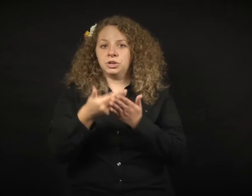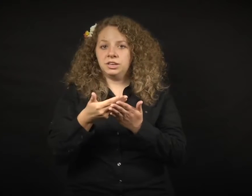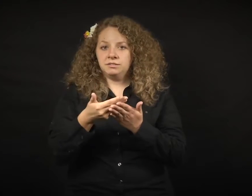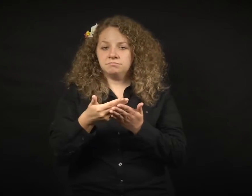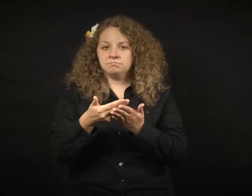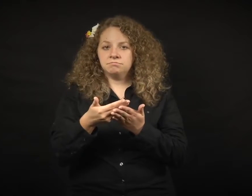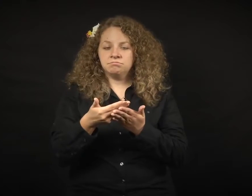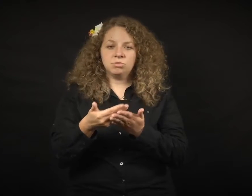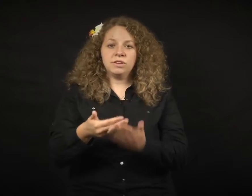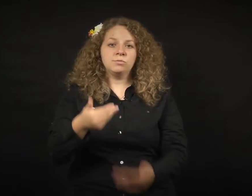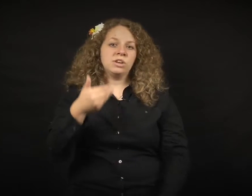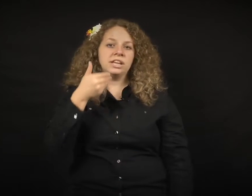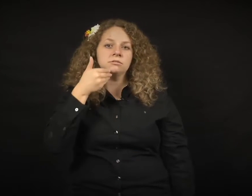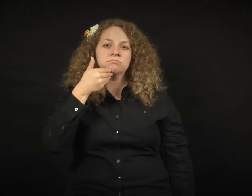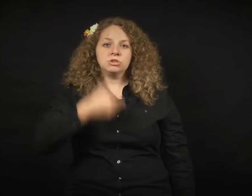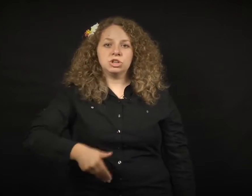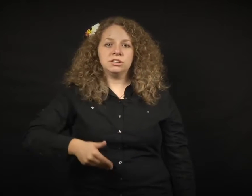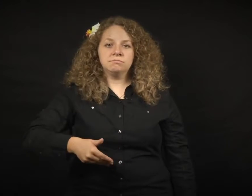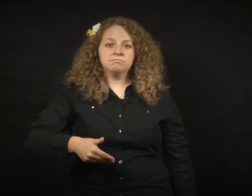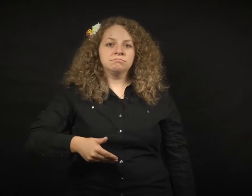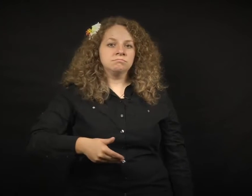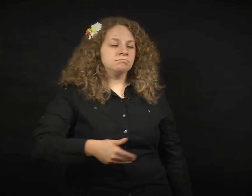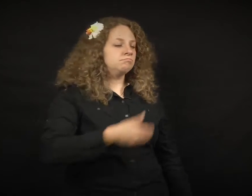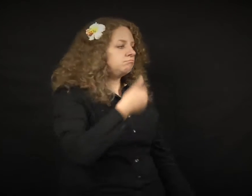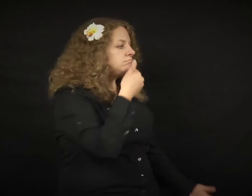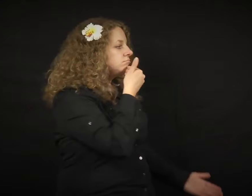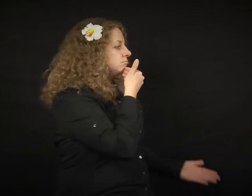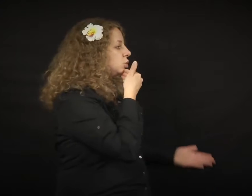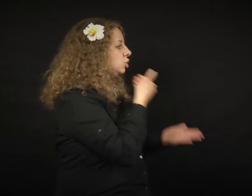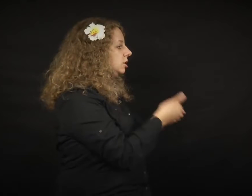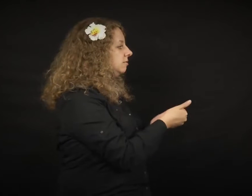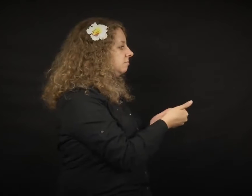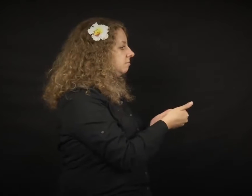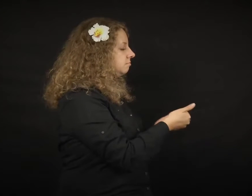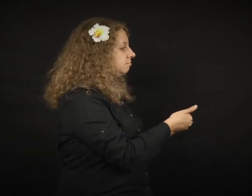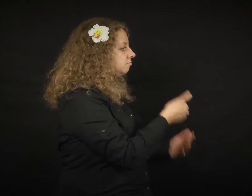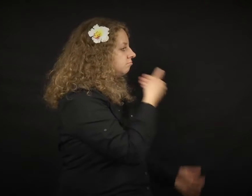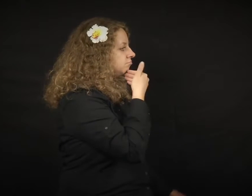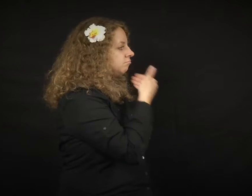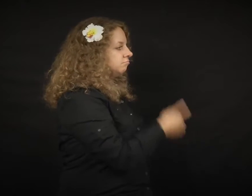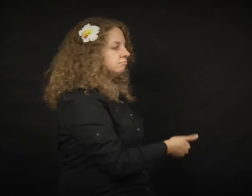good, or even one hand, good, good,